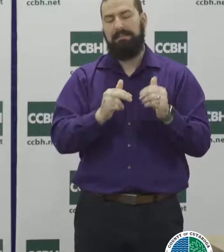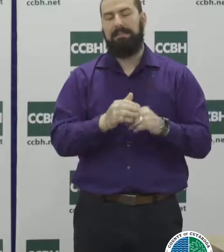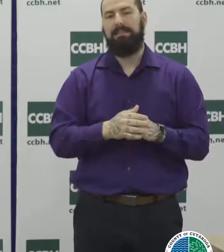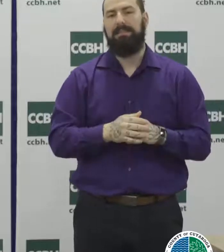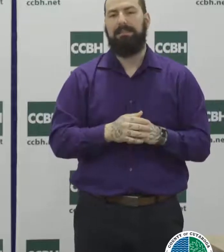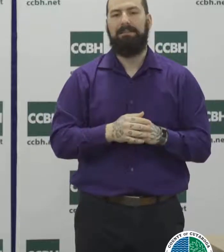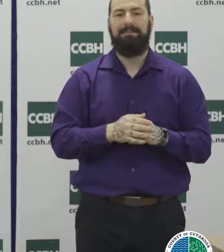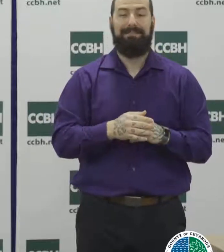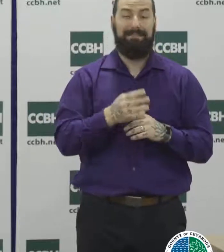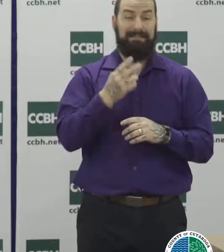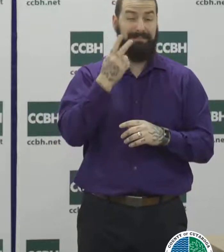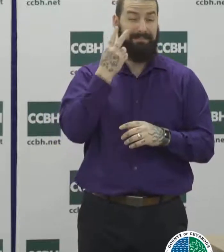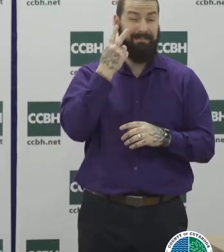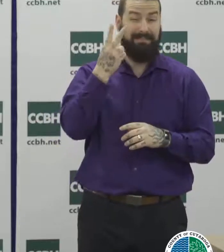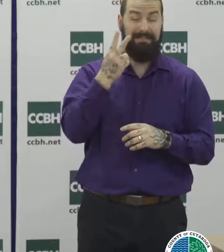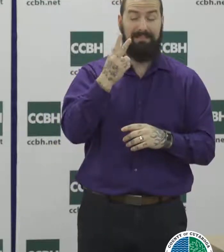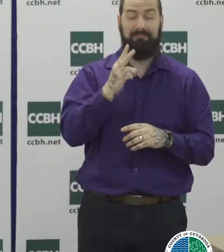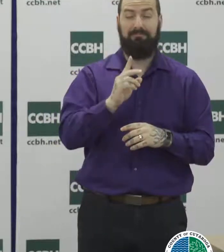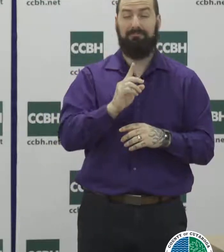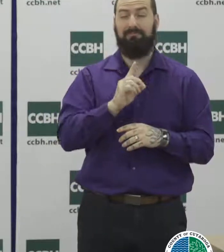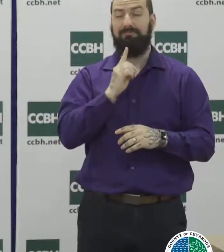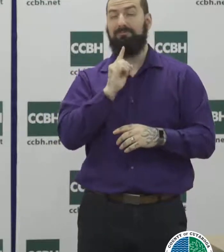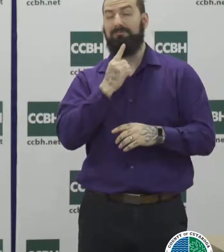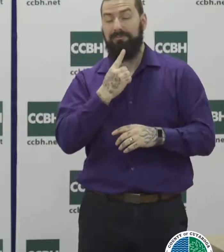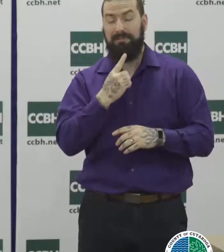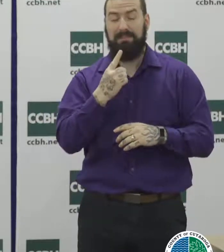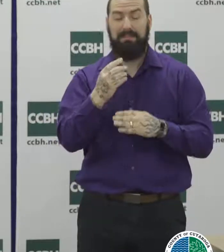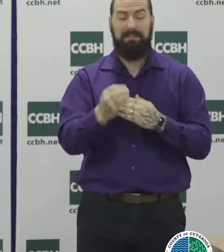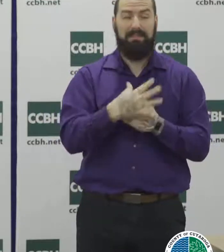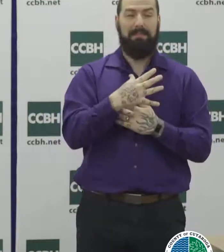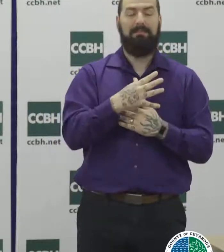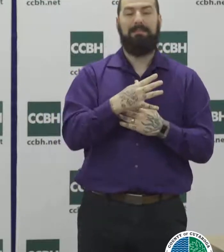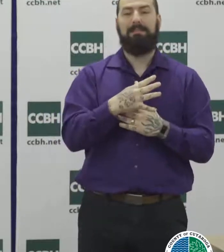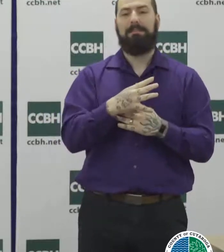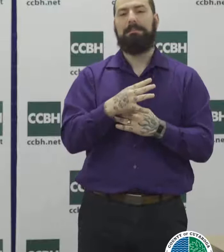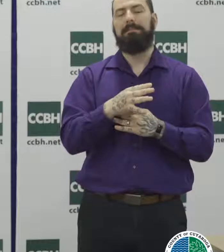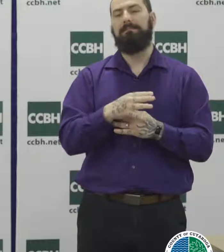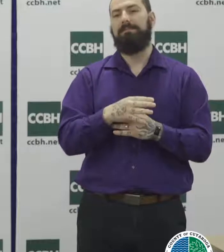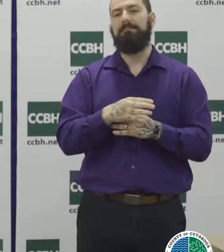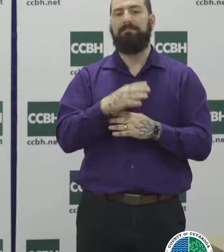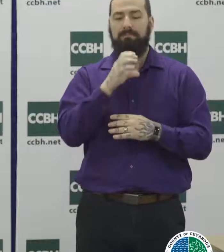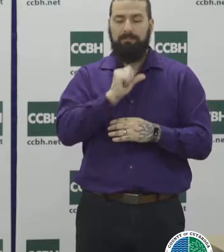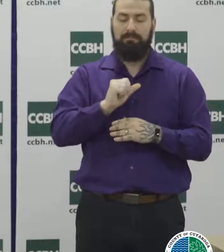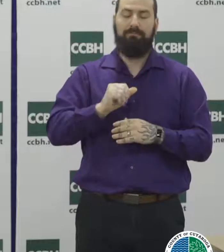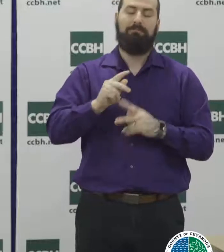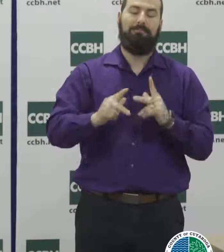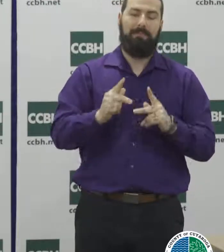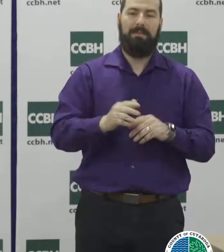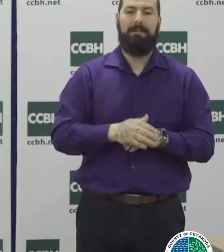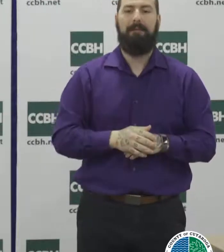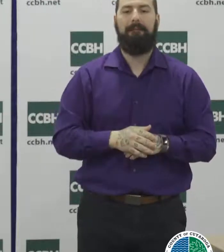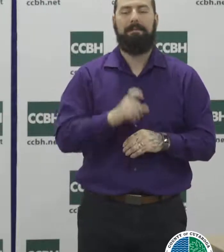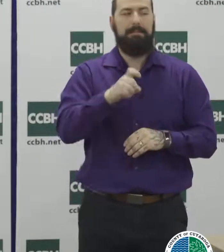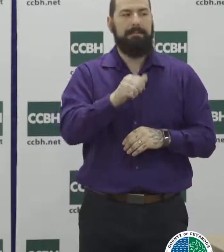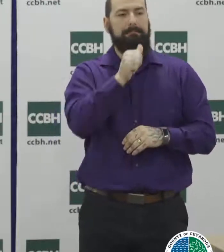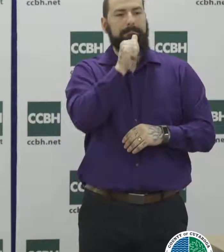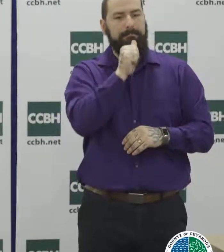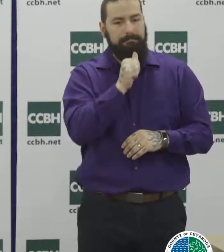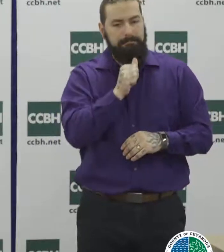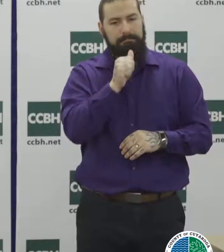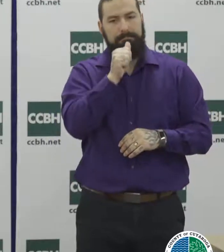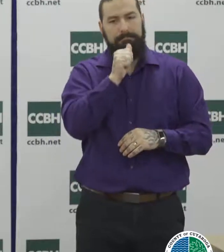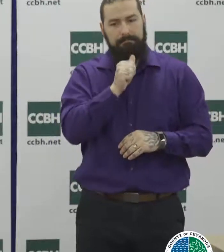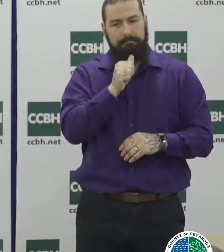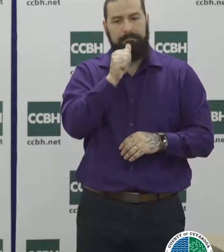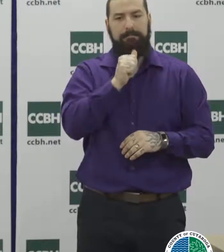devastating impact of COVID-19 on our seniors. We have to be patient during these gradual transition and return